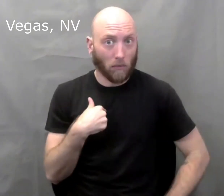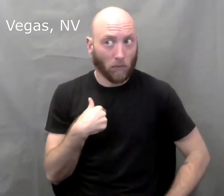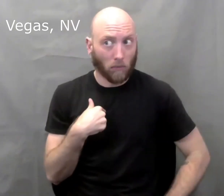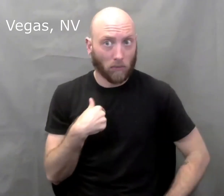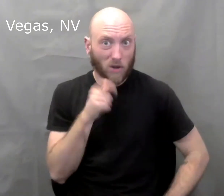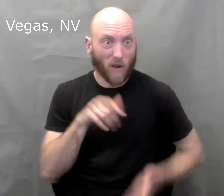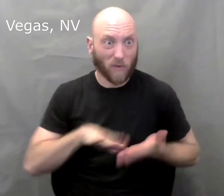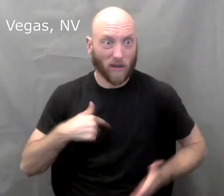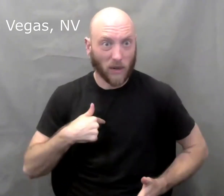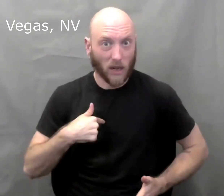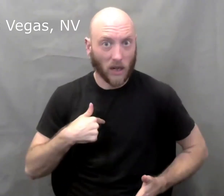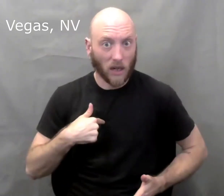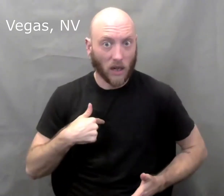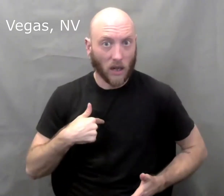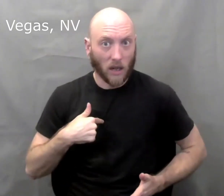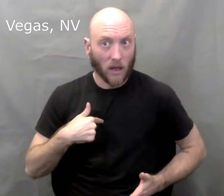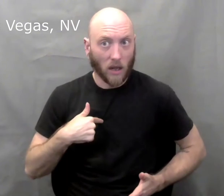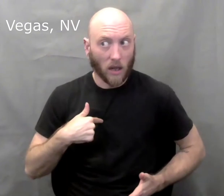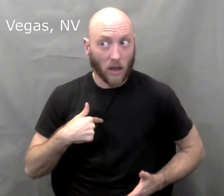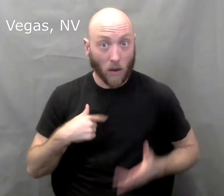I stopped being so afraid of making those amends.